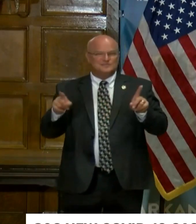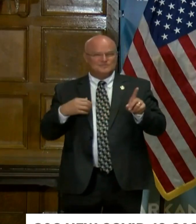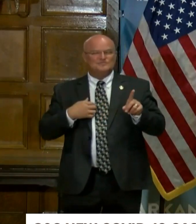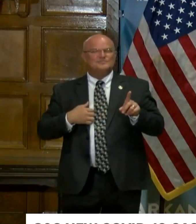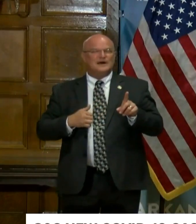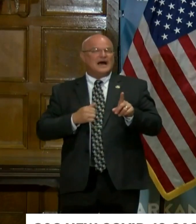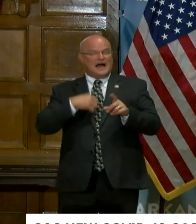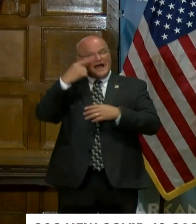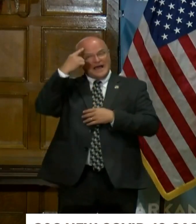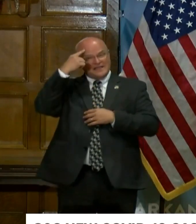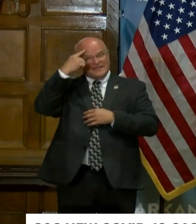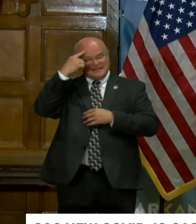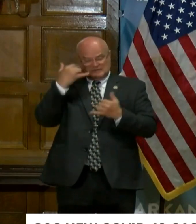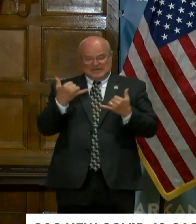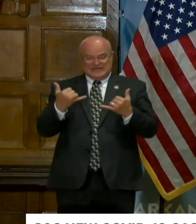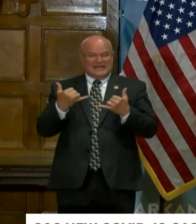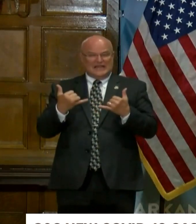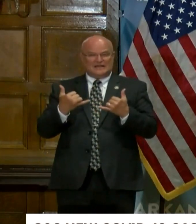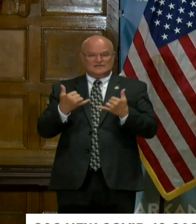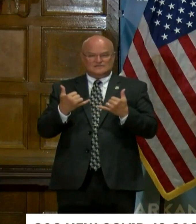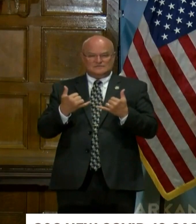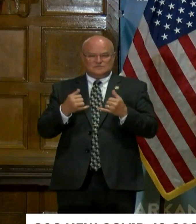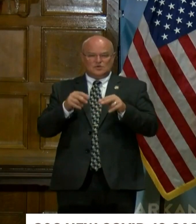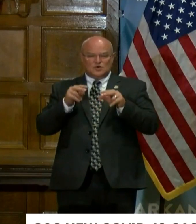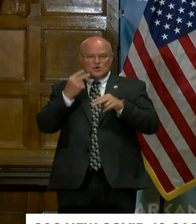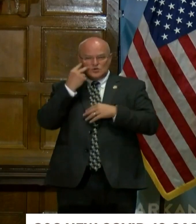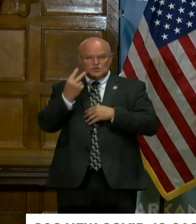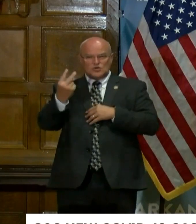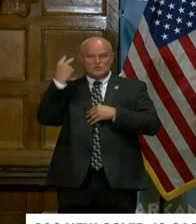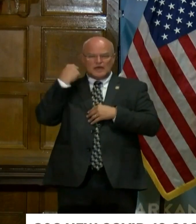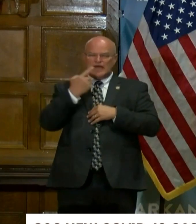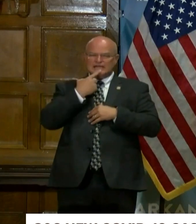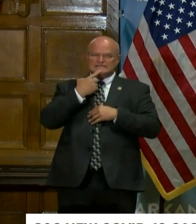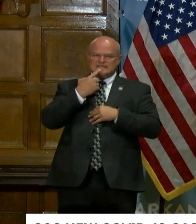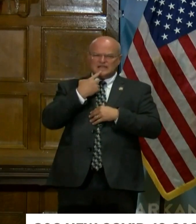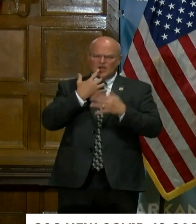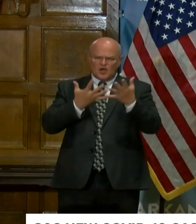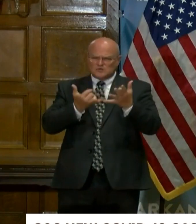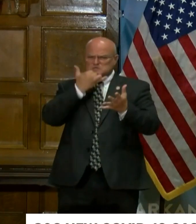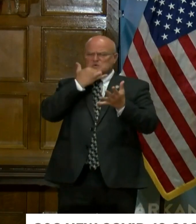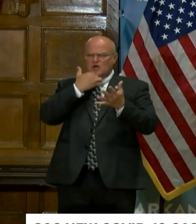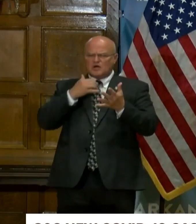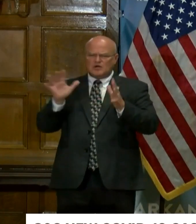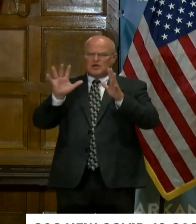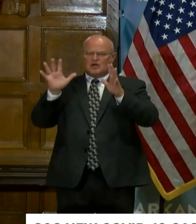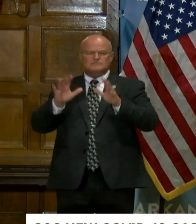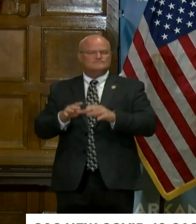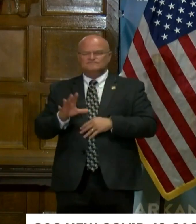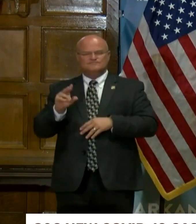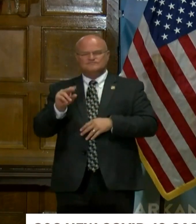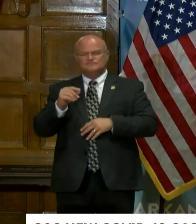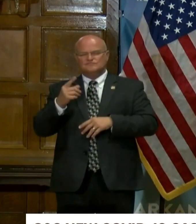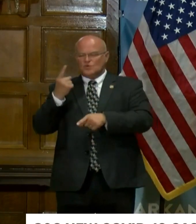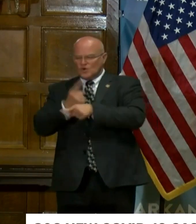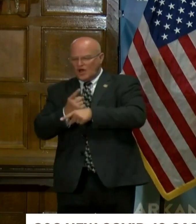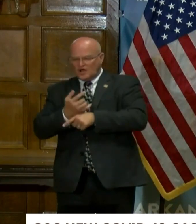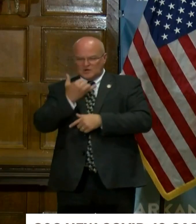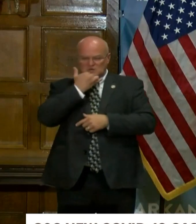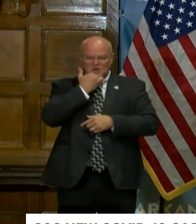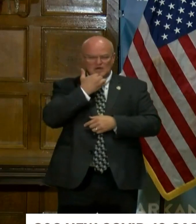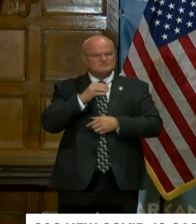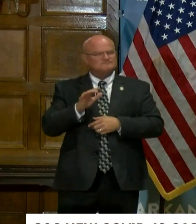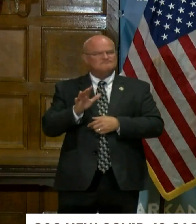so I think it's too early to start looking back and saying, what was the missteps? What did we do right? What did we do